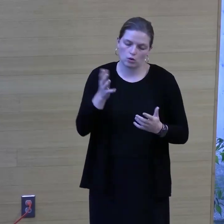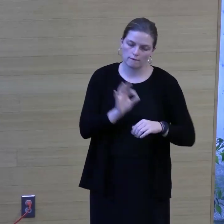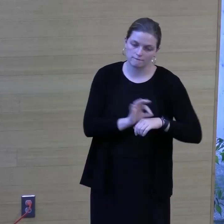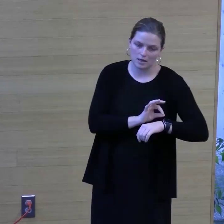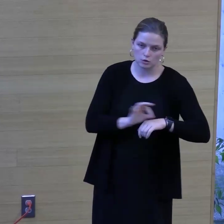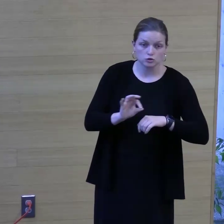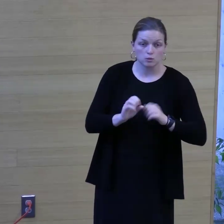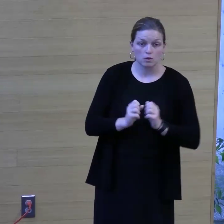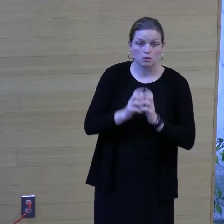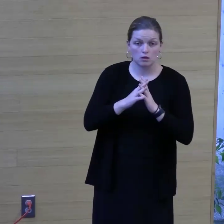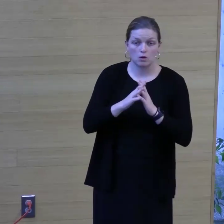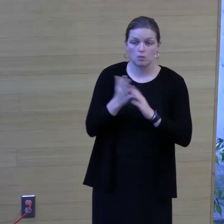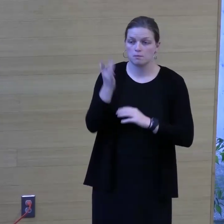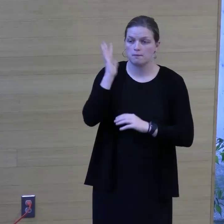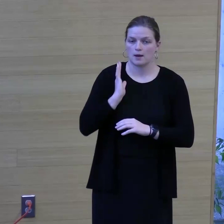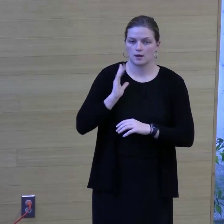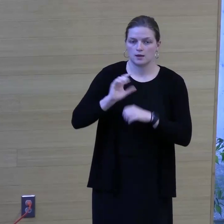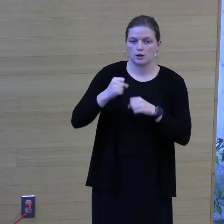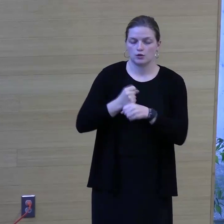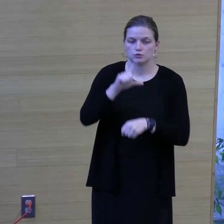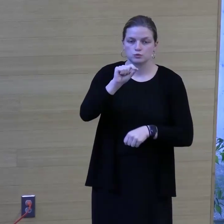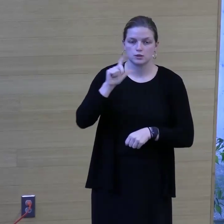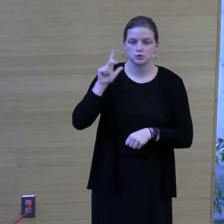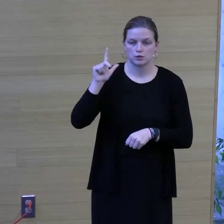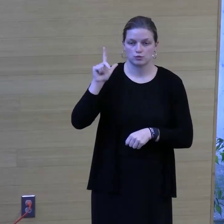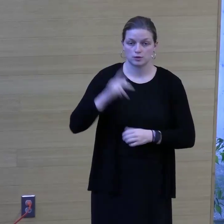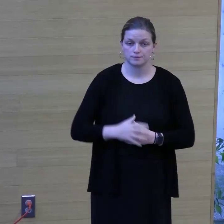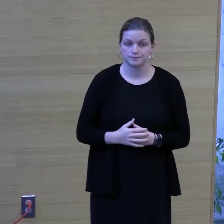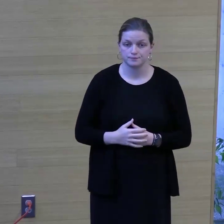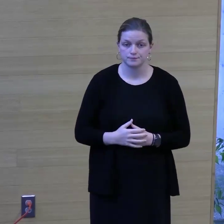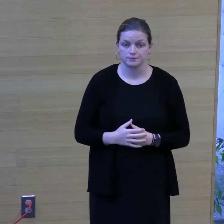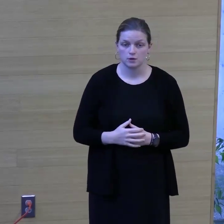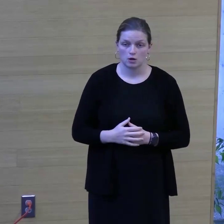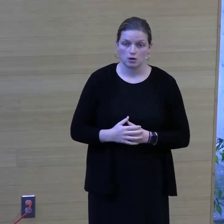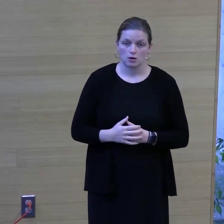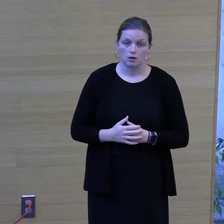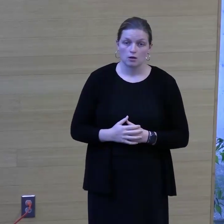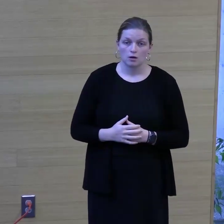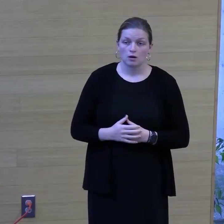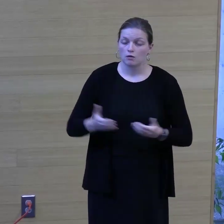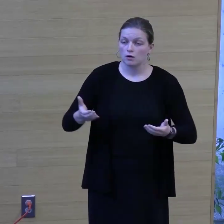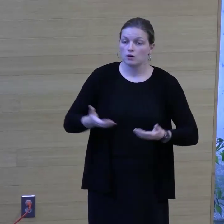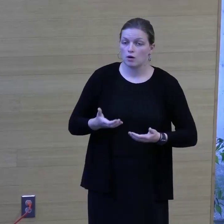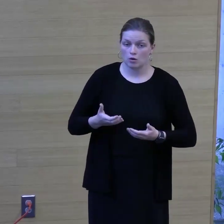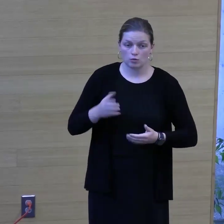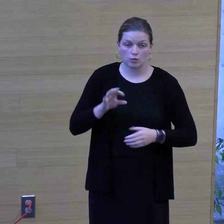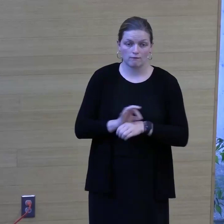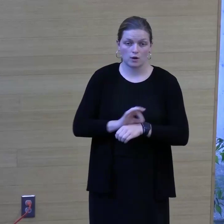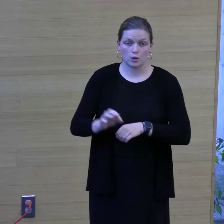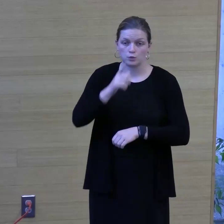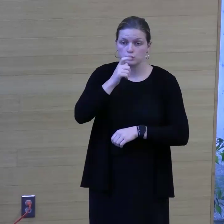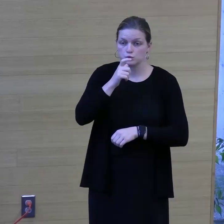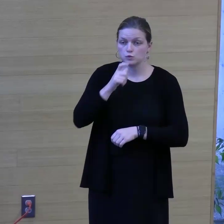fellowship was launched in 2023. And our inaugural distinguished fellow was Lori Bertram